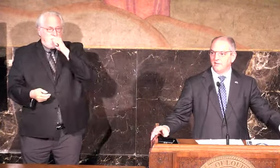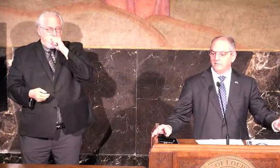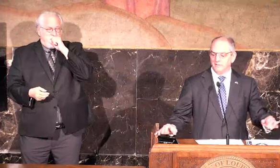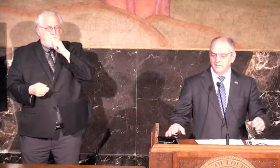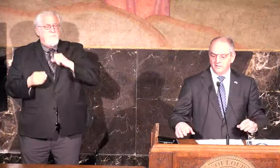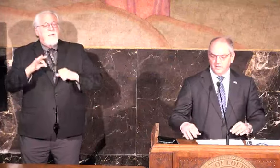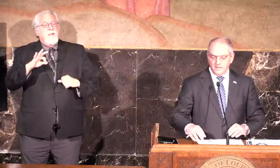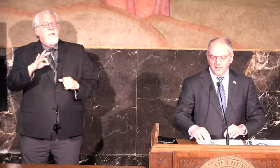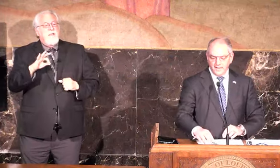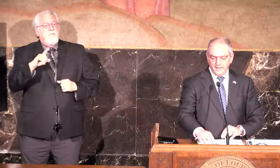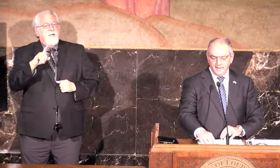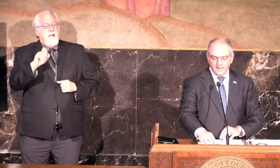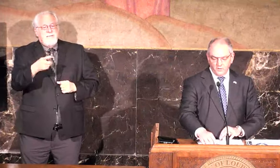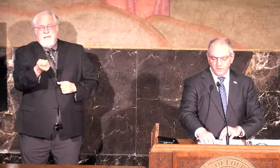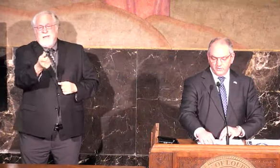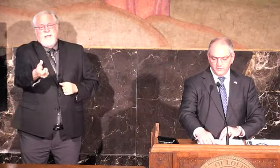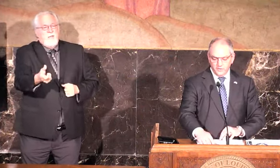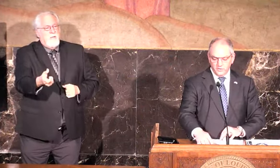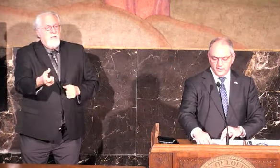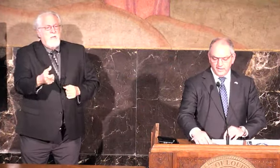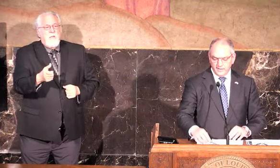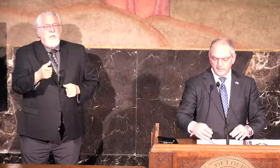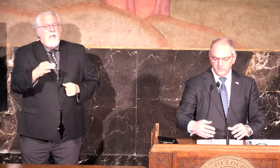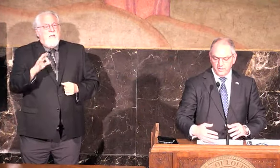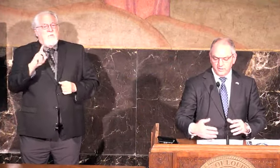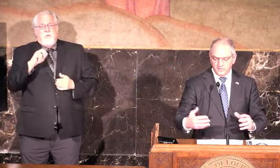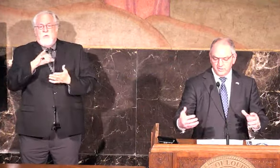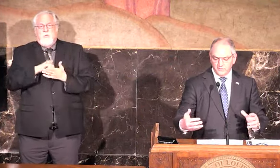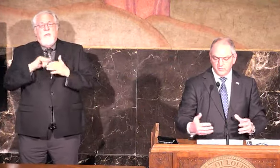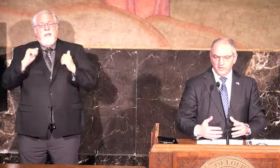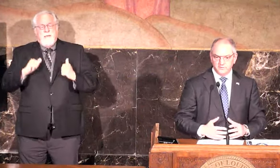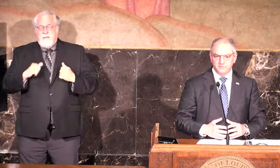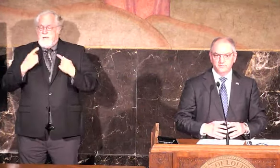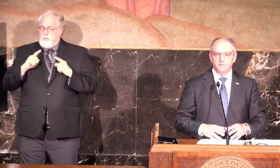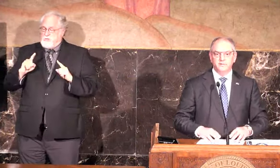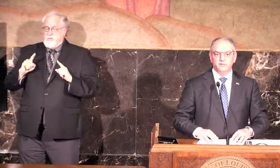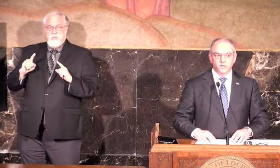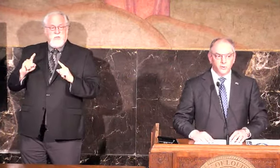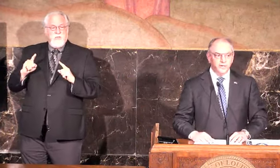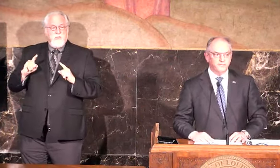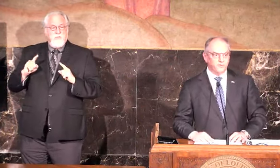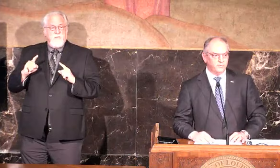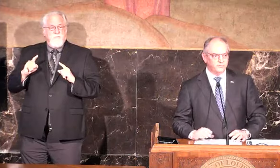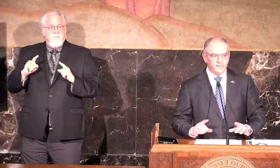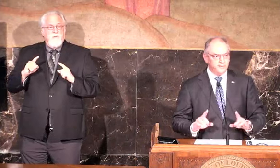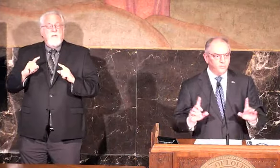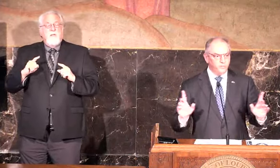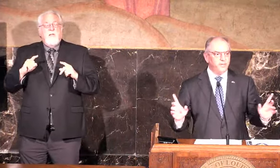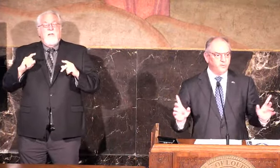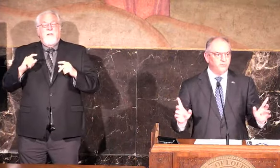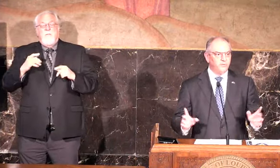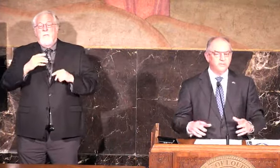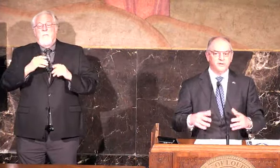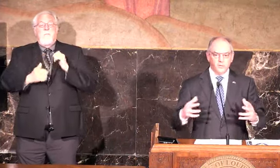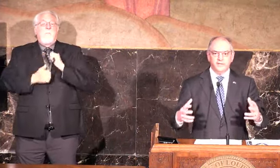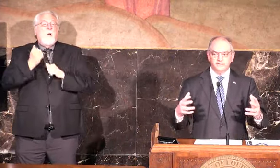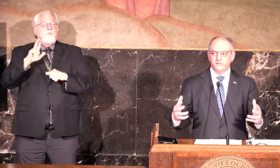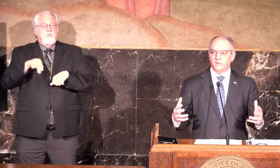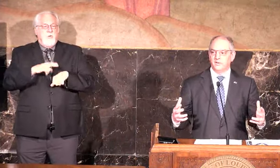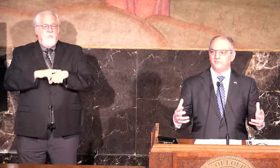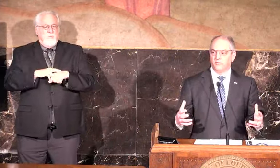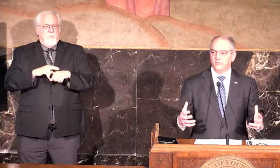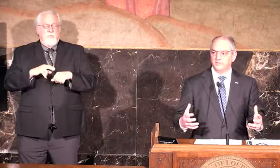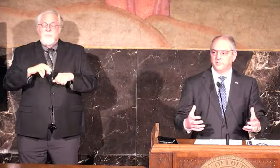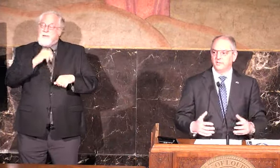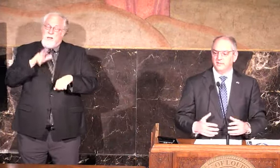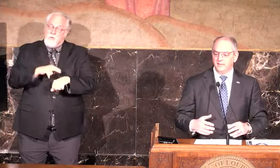very little. And only through doing that can we achieve the greatest degree of normalcy, and it won't be normal, but the greatest